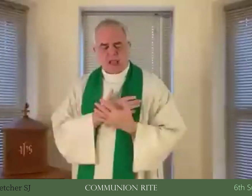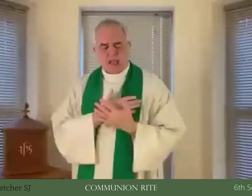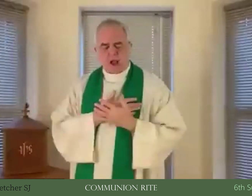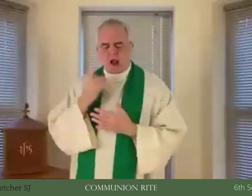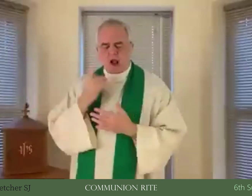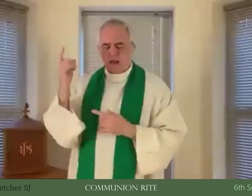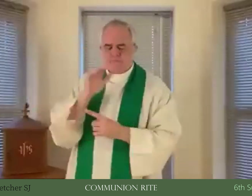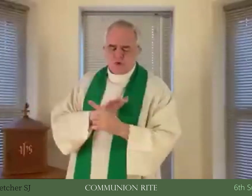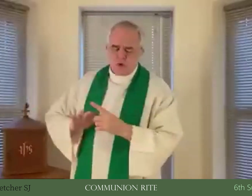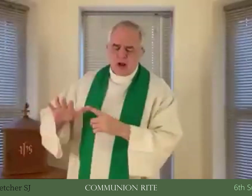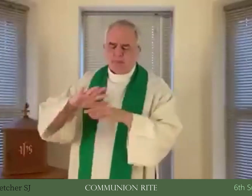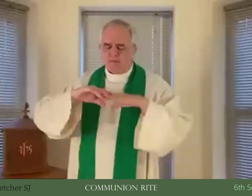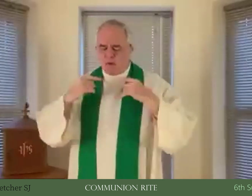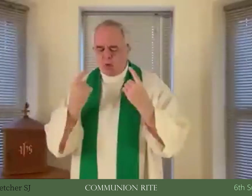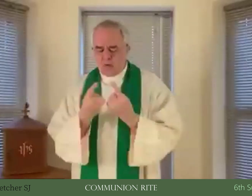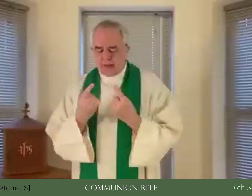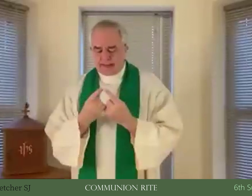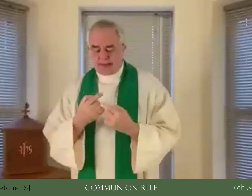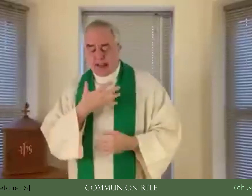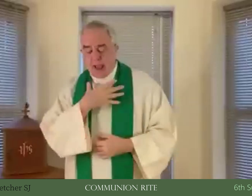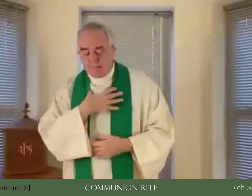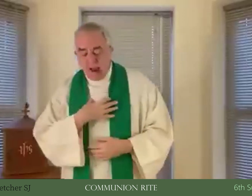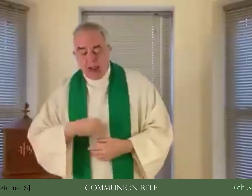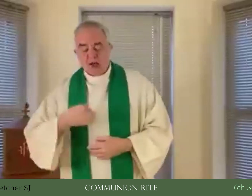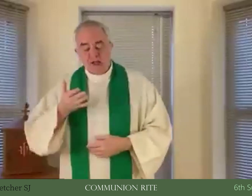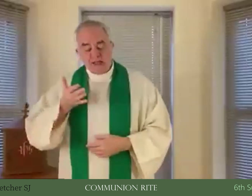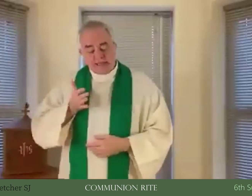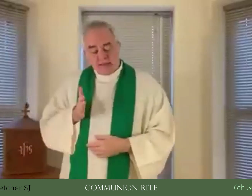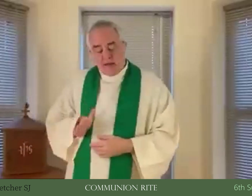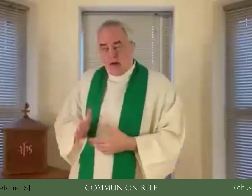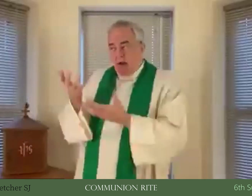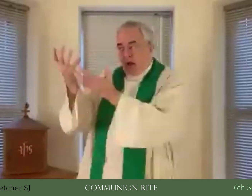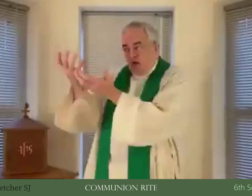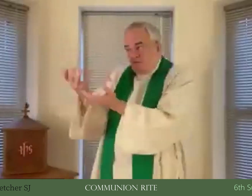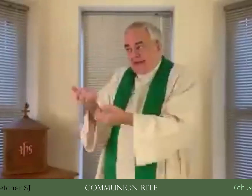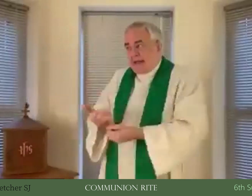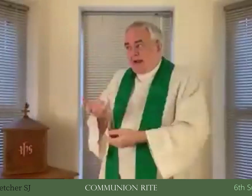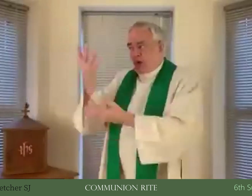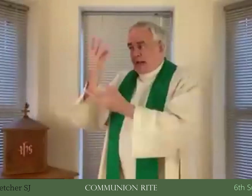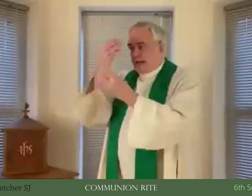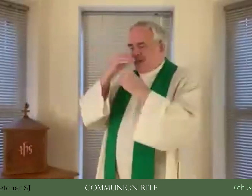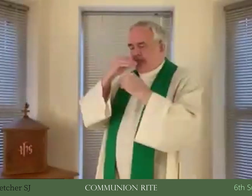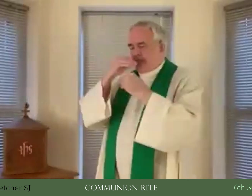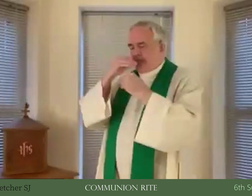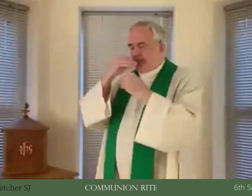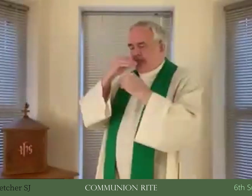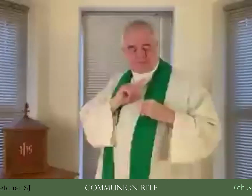love you above all things, passionately desire to receive you into my soul.